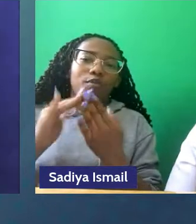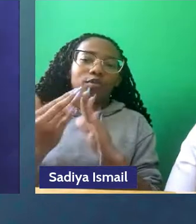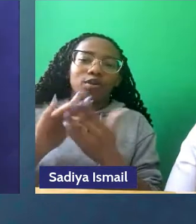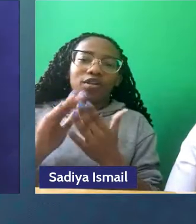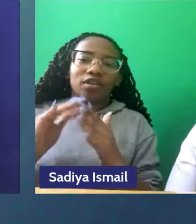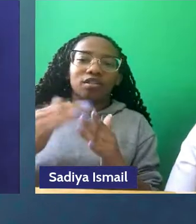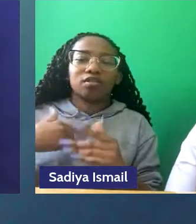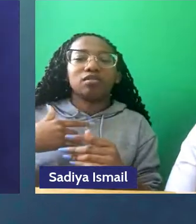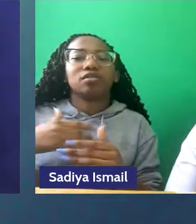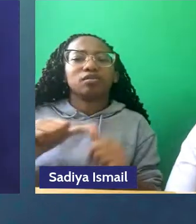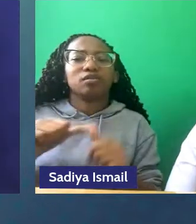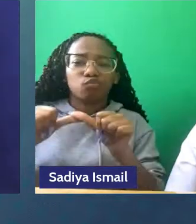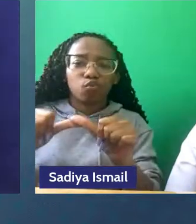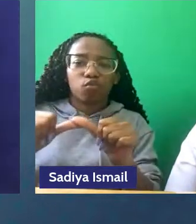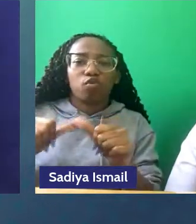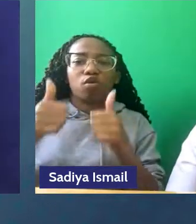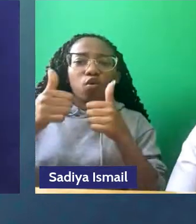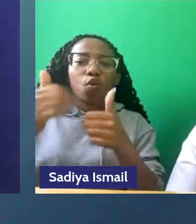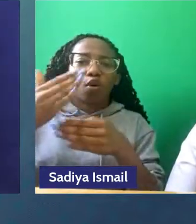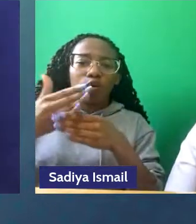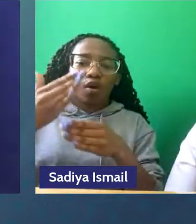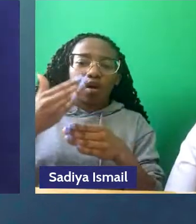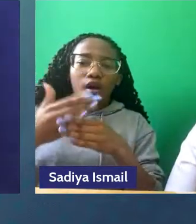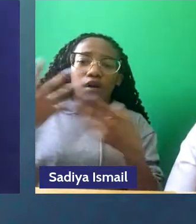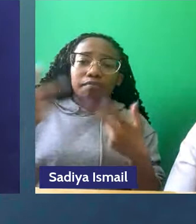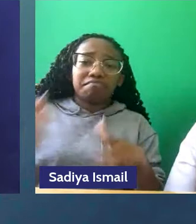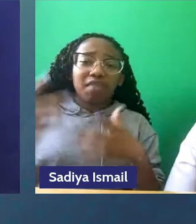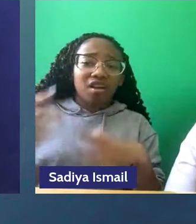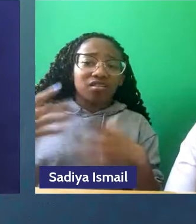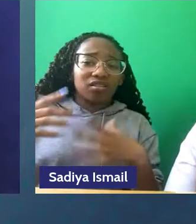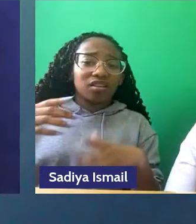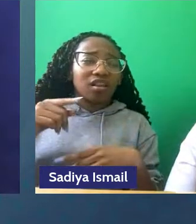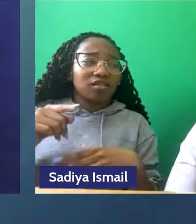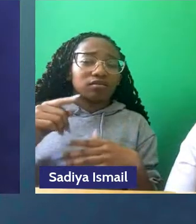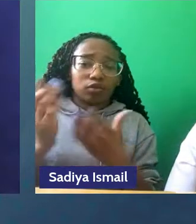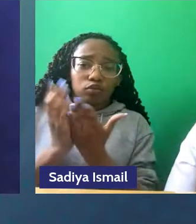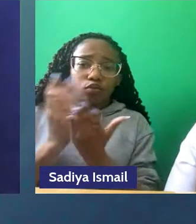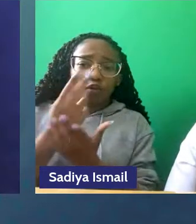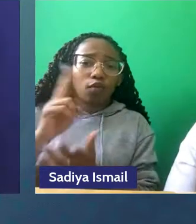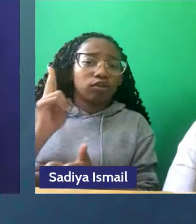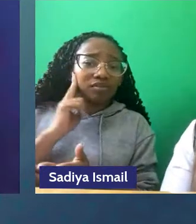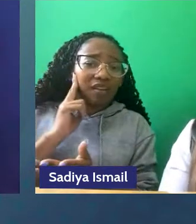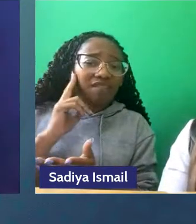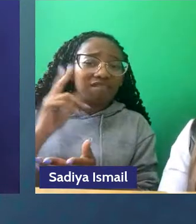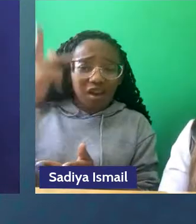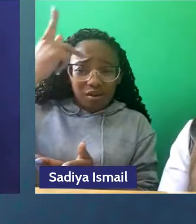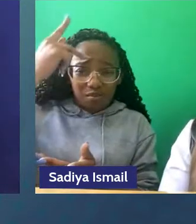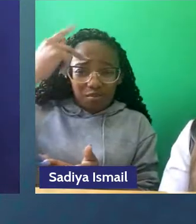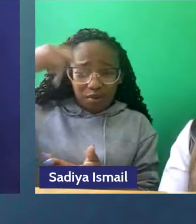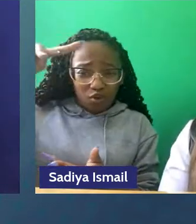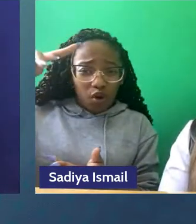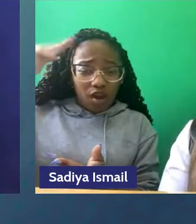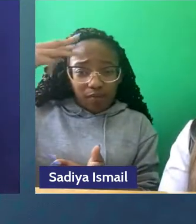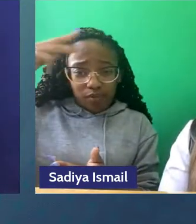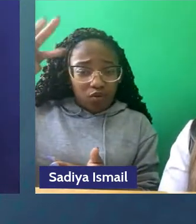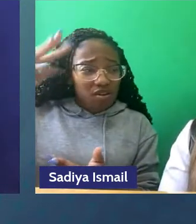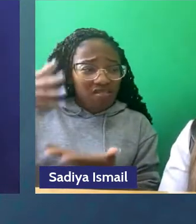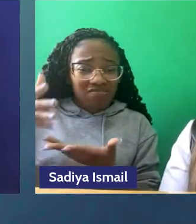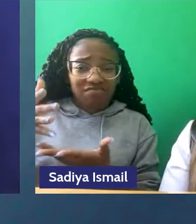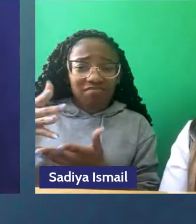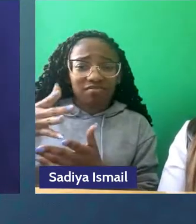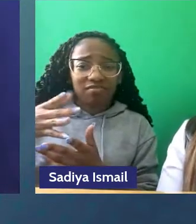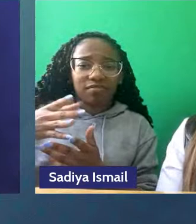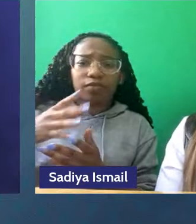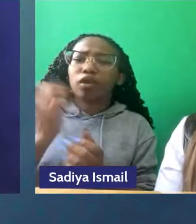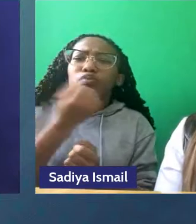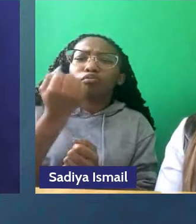amazing school for the deaf. I think it's out in Lothian, Pretoria. Am I right? Has been there for many, many years.